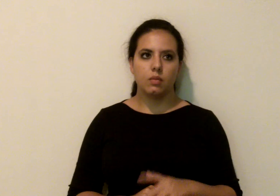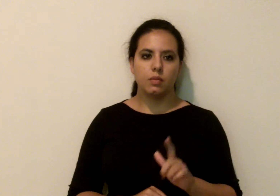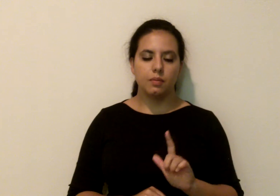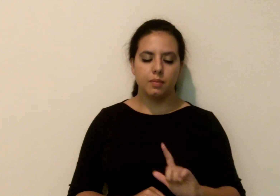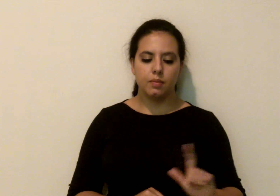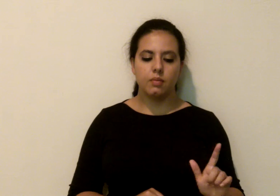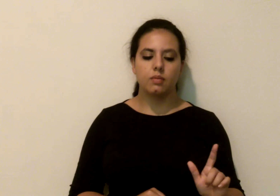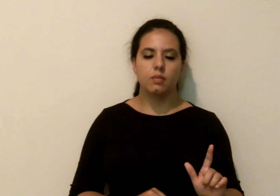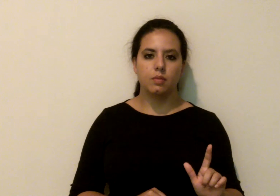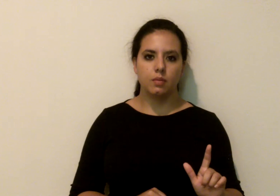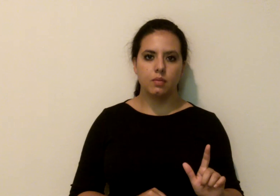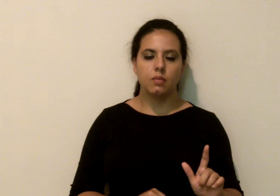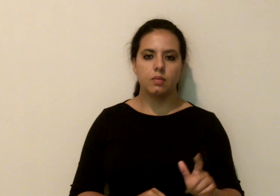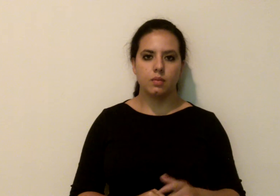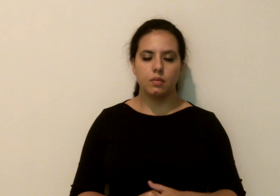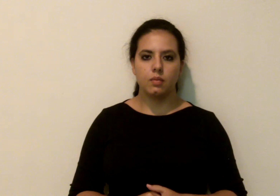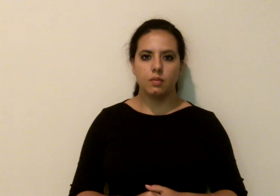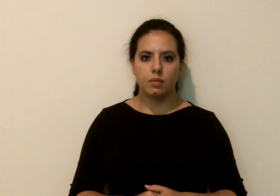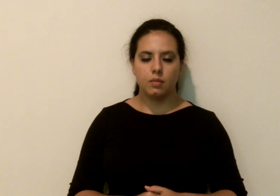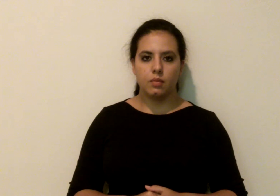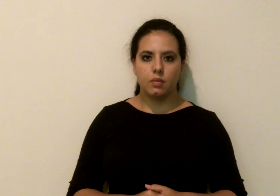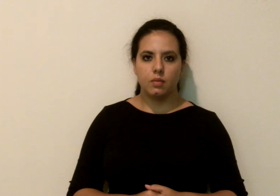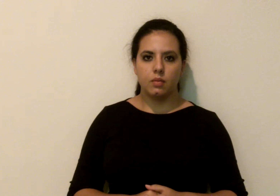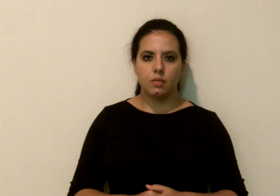slide L's. Watch that. That's how you learn.